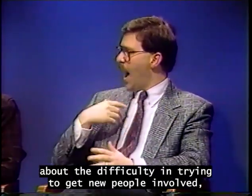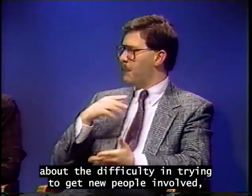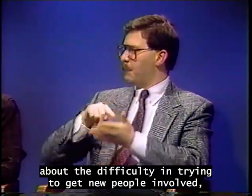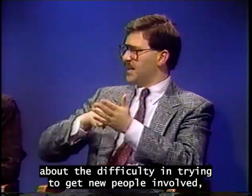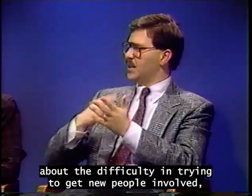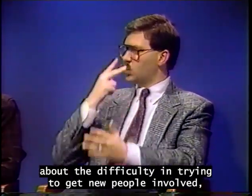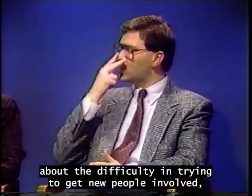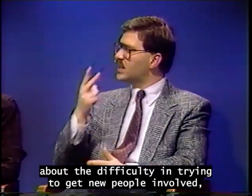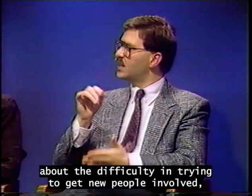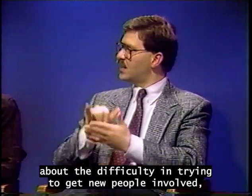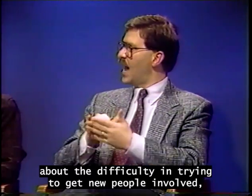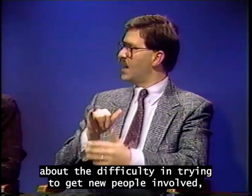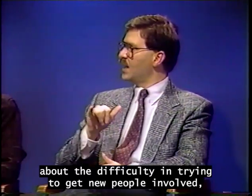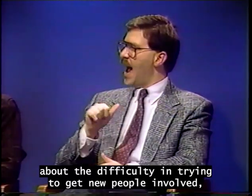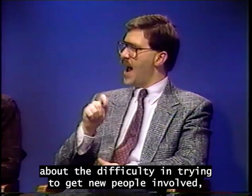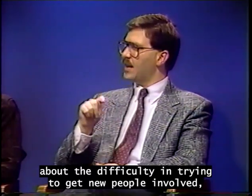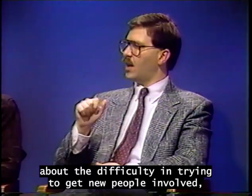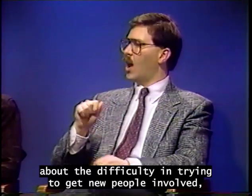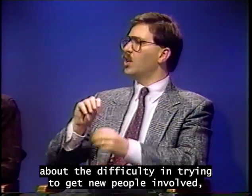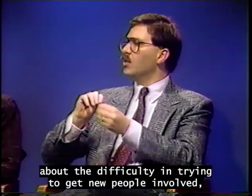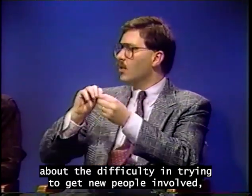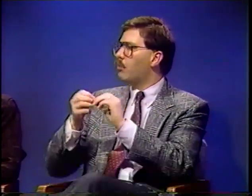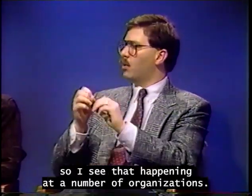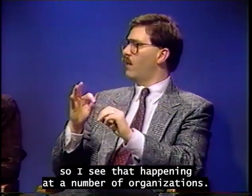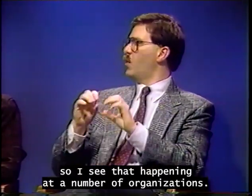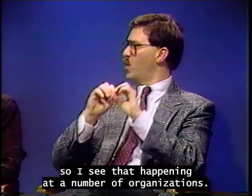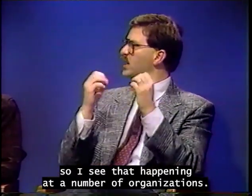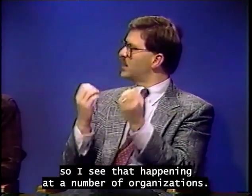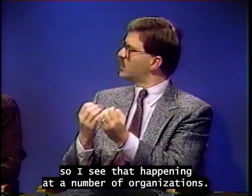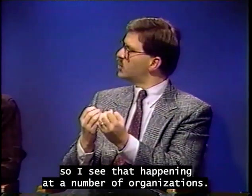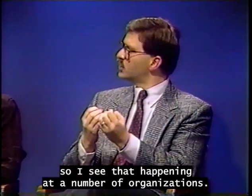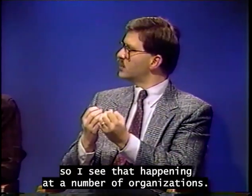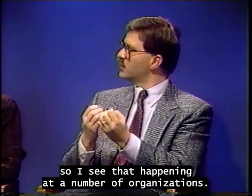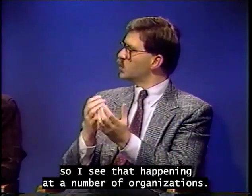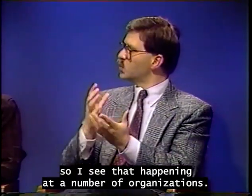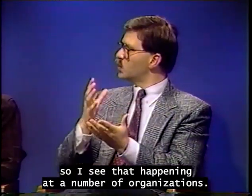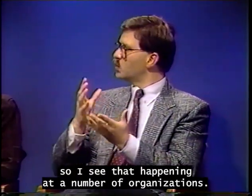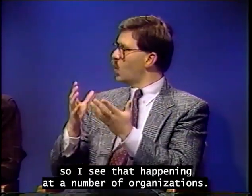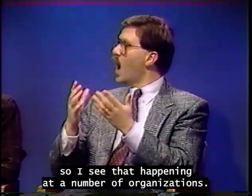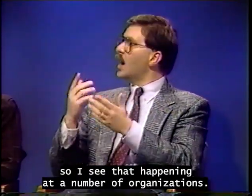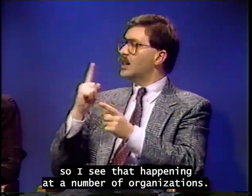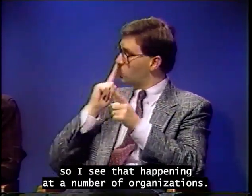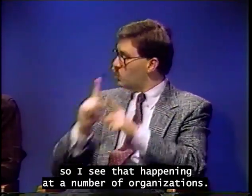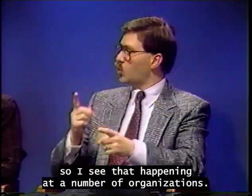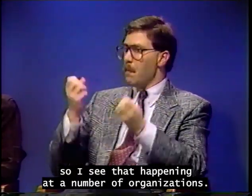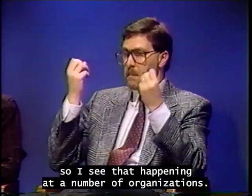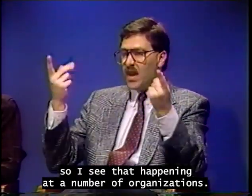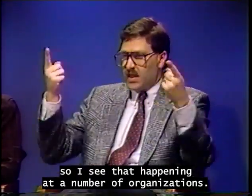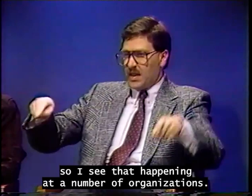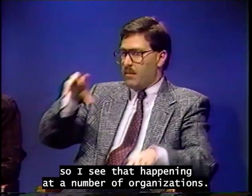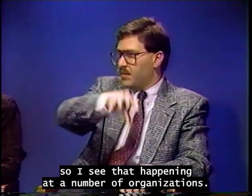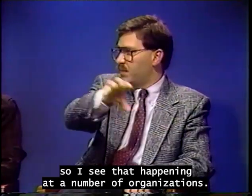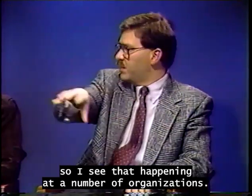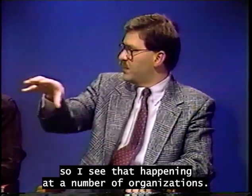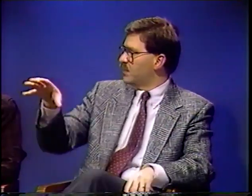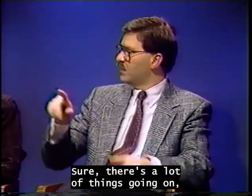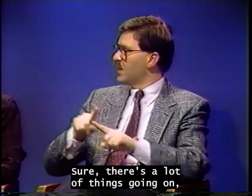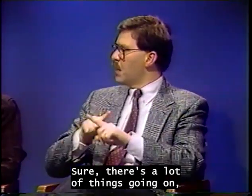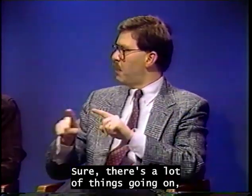to get new people involved. So I see that happening at a number of organizations. Sure, there's